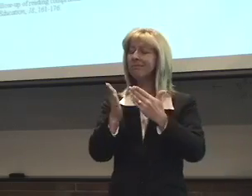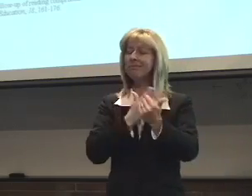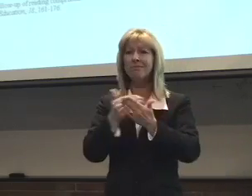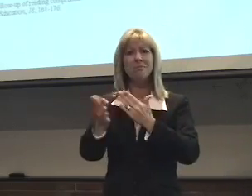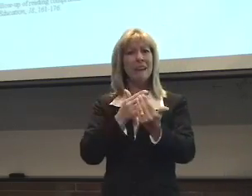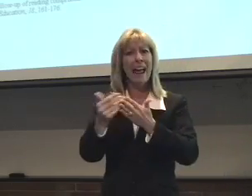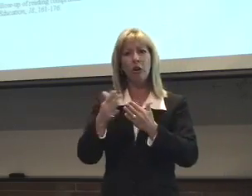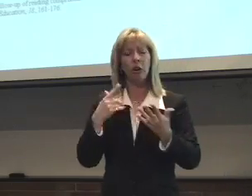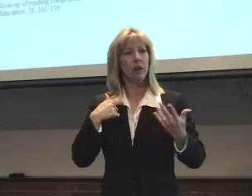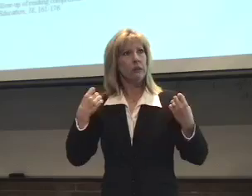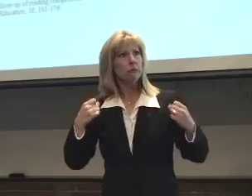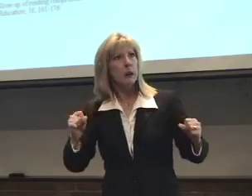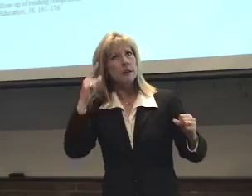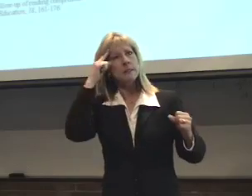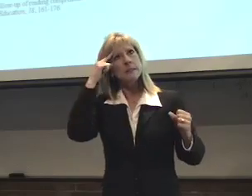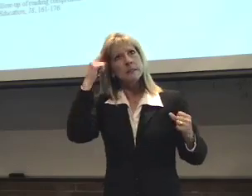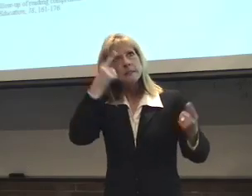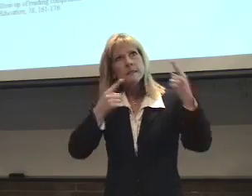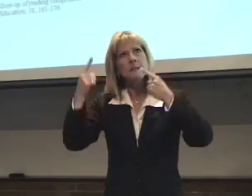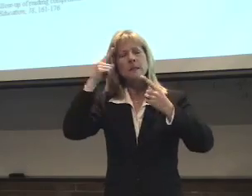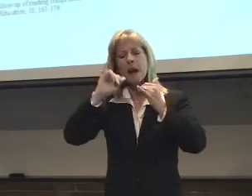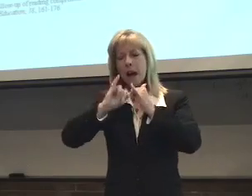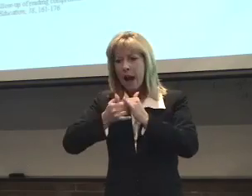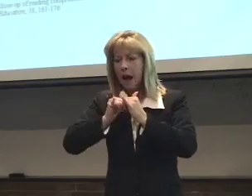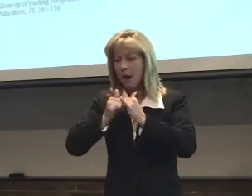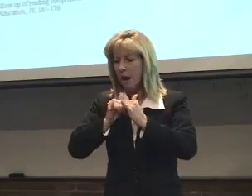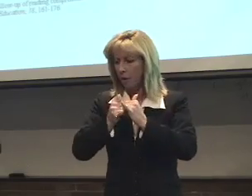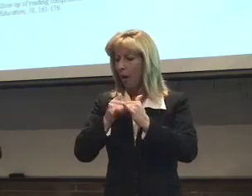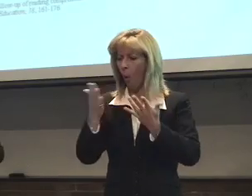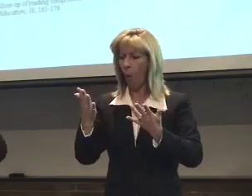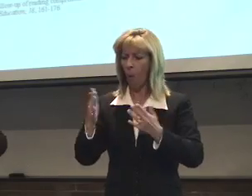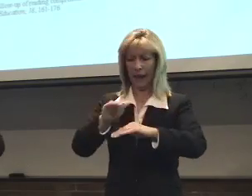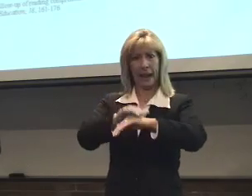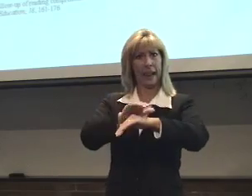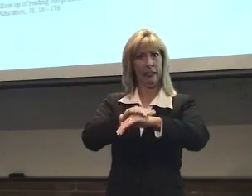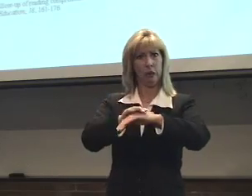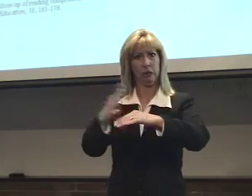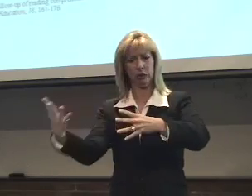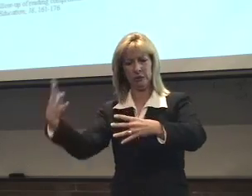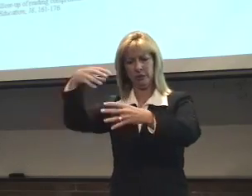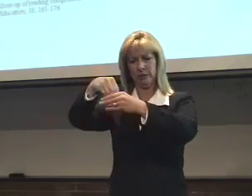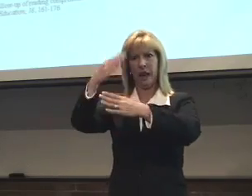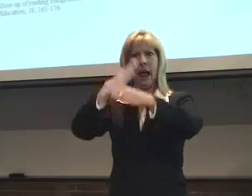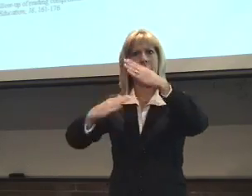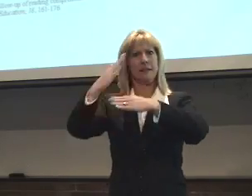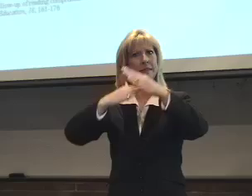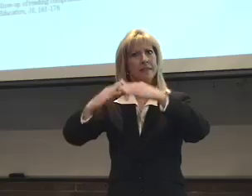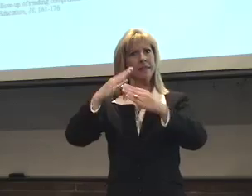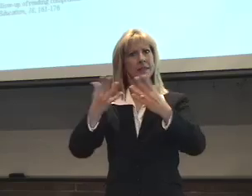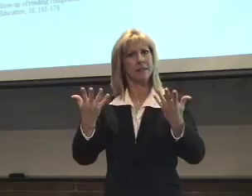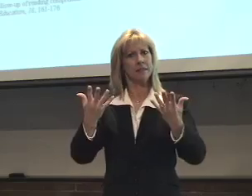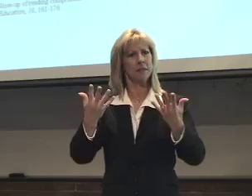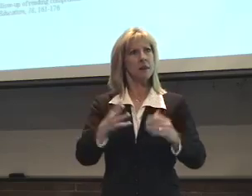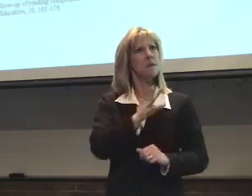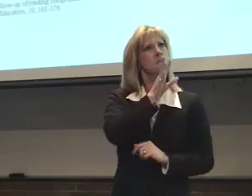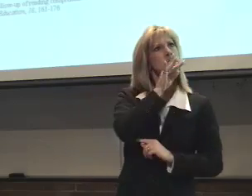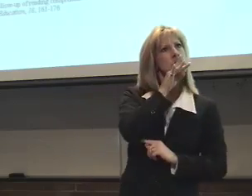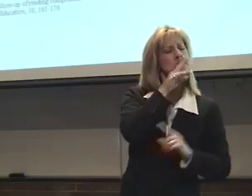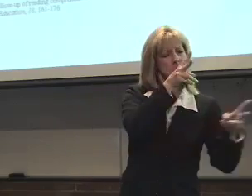on the hands. That was the idea of signed English. If you just sign everything you say, well then it'll be just like a hearing kid